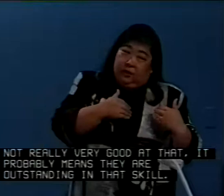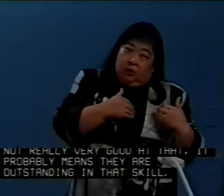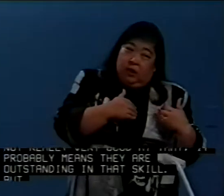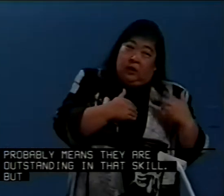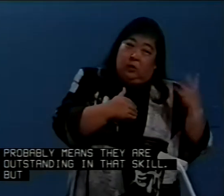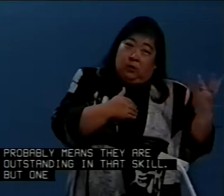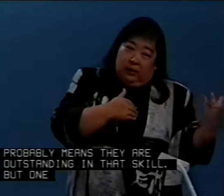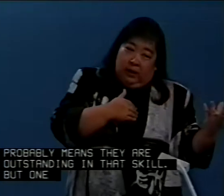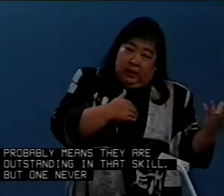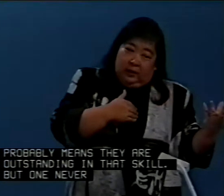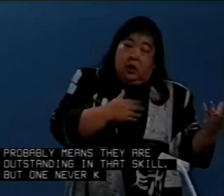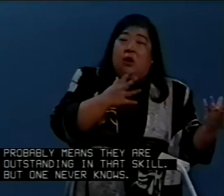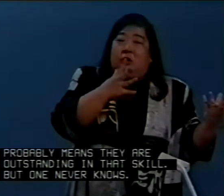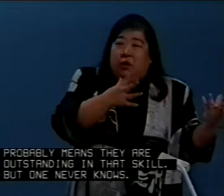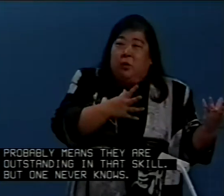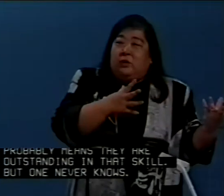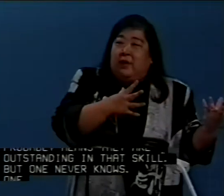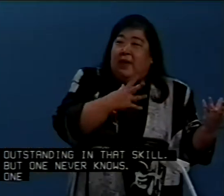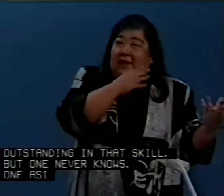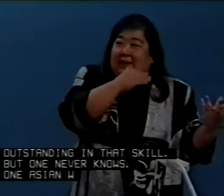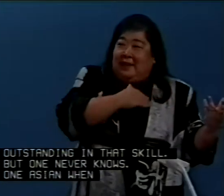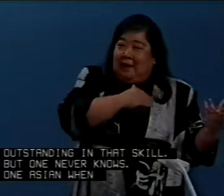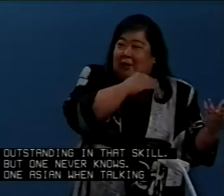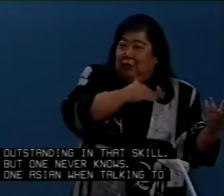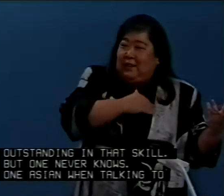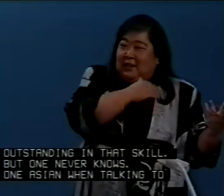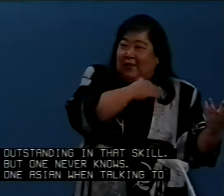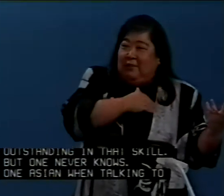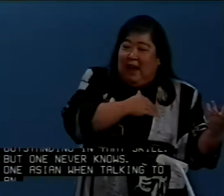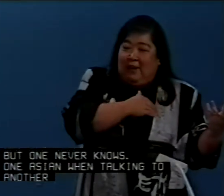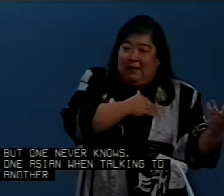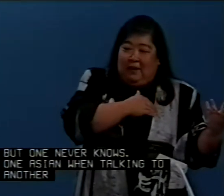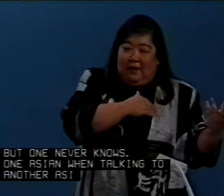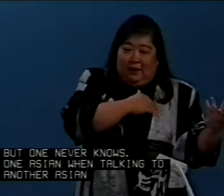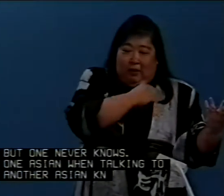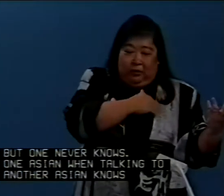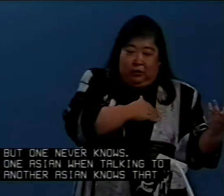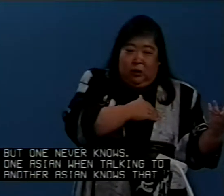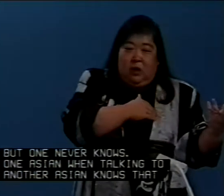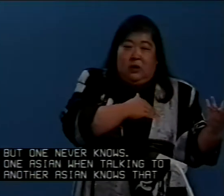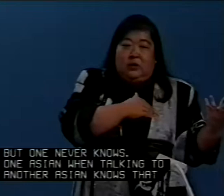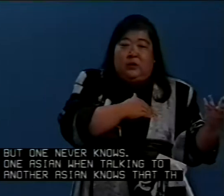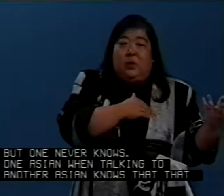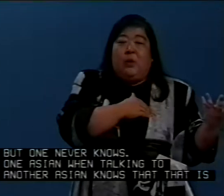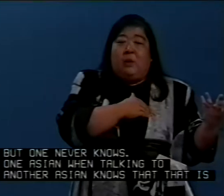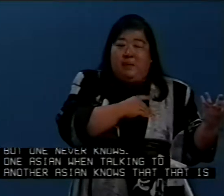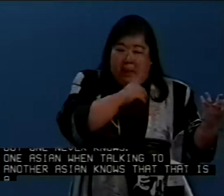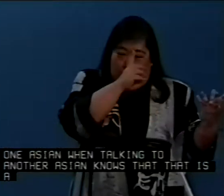when talking to another Asian, knows that that is a characteristic of the culture, so may be open